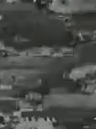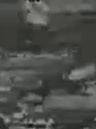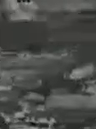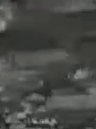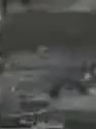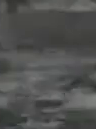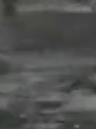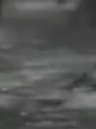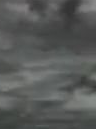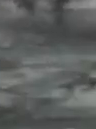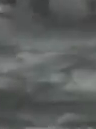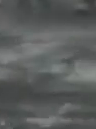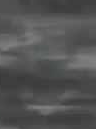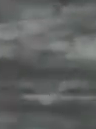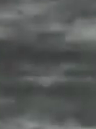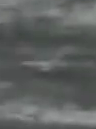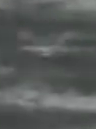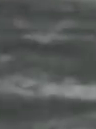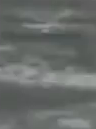football.